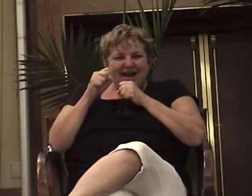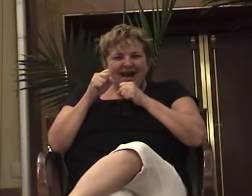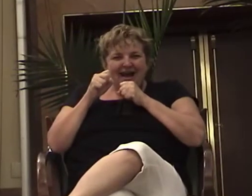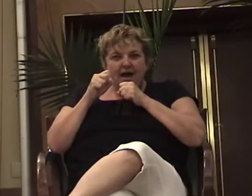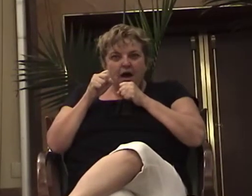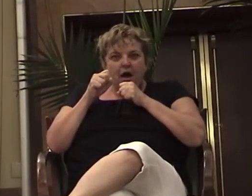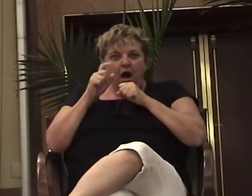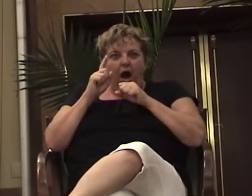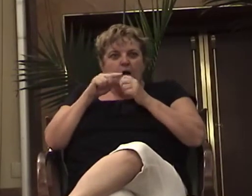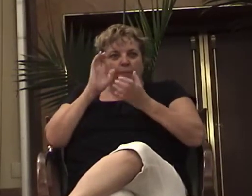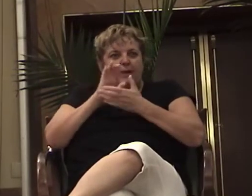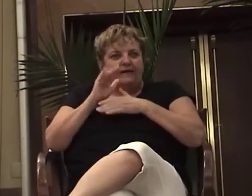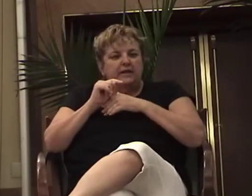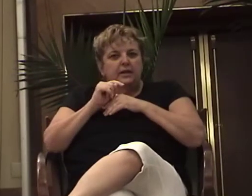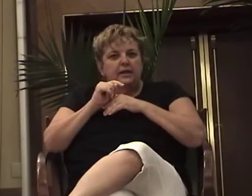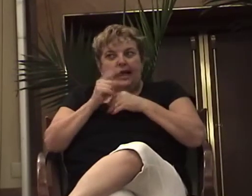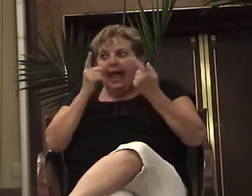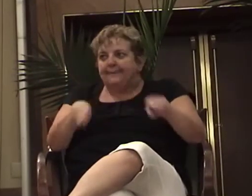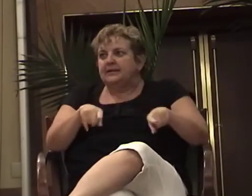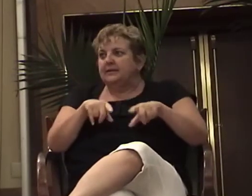it. It just happened.